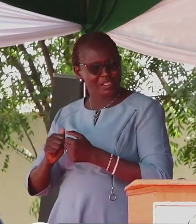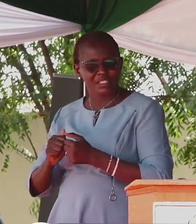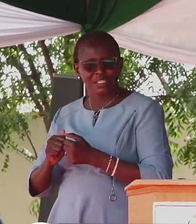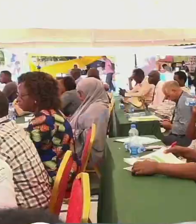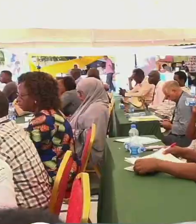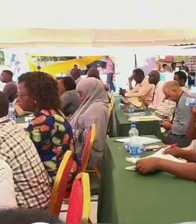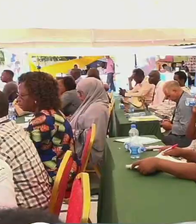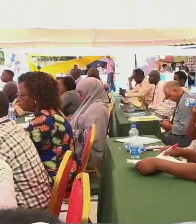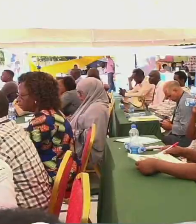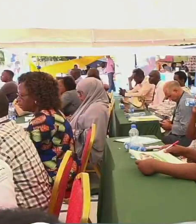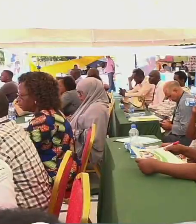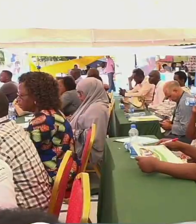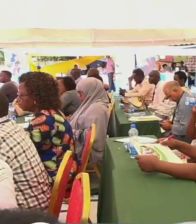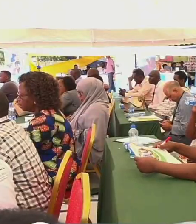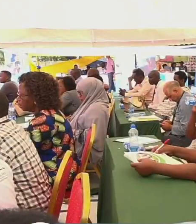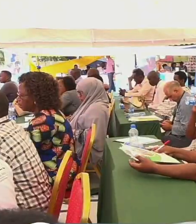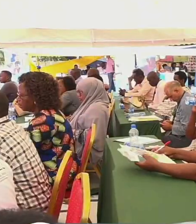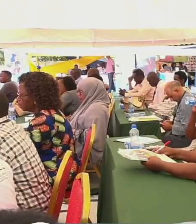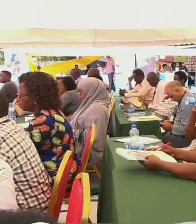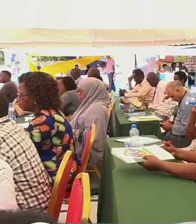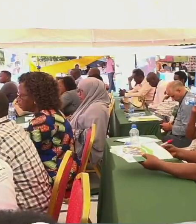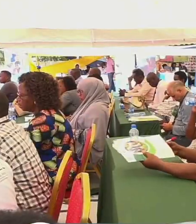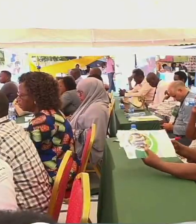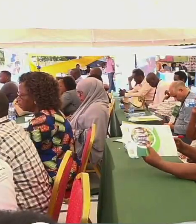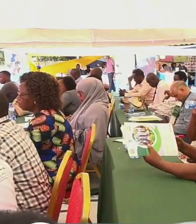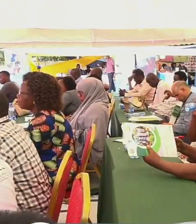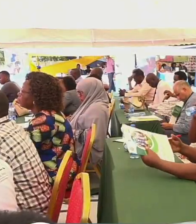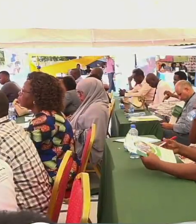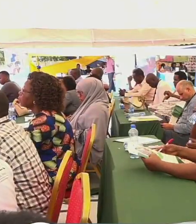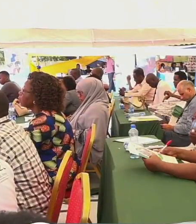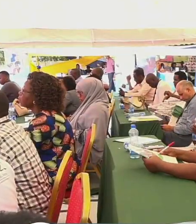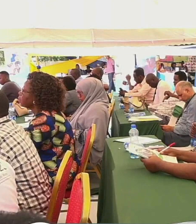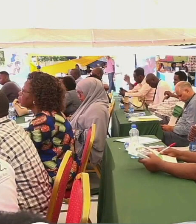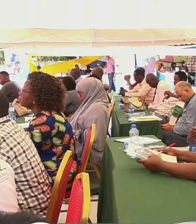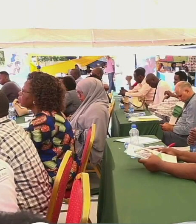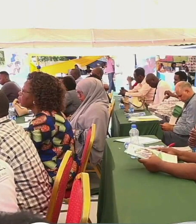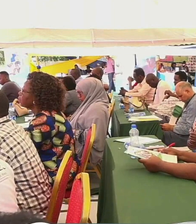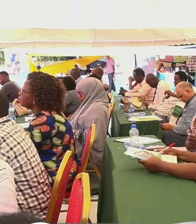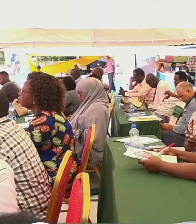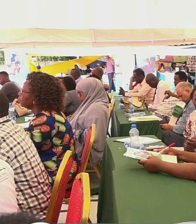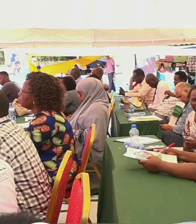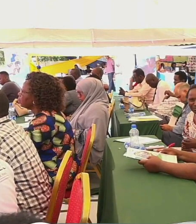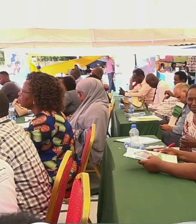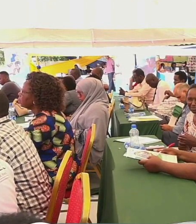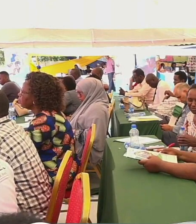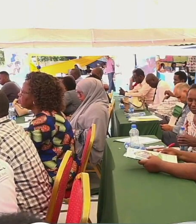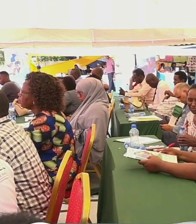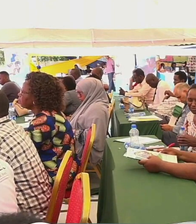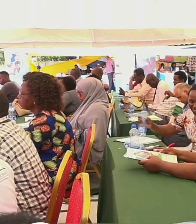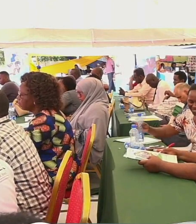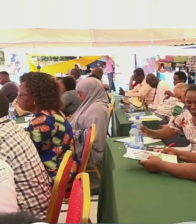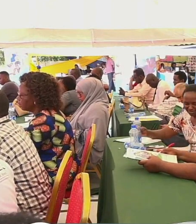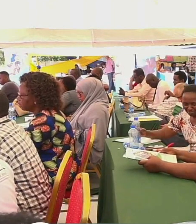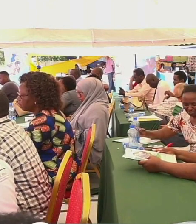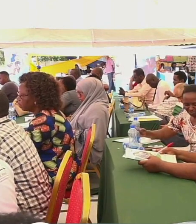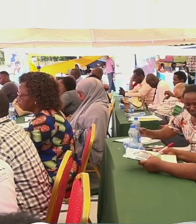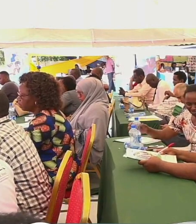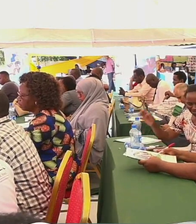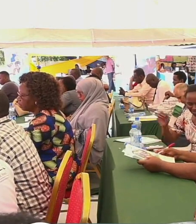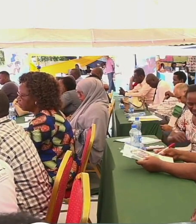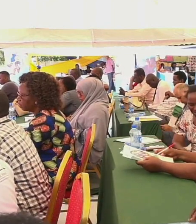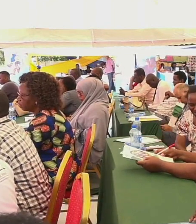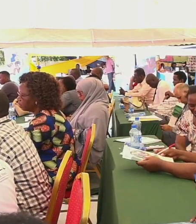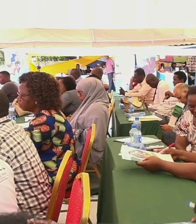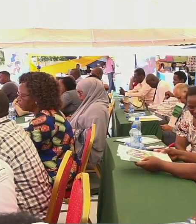in the nationals for the last 2 years in the national level. Our children were able to entertain at Kisumu last year when we won the nationals. We are now defending that